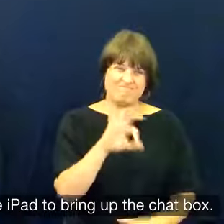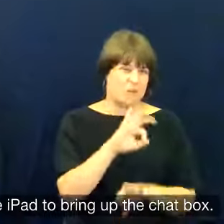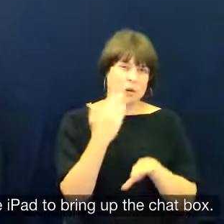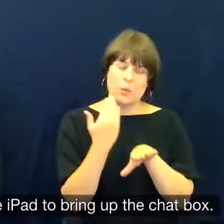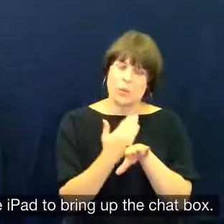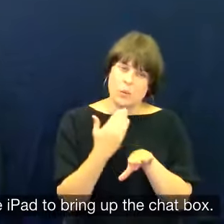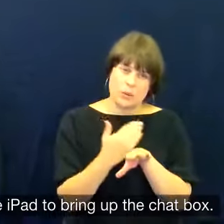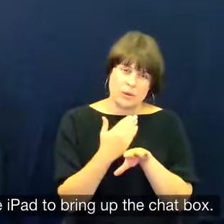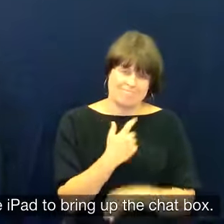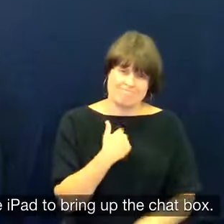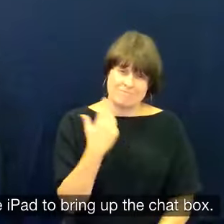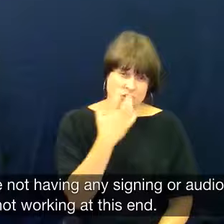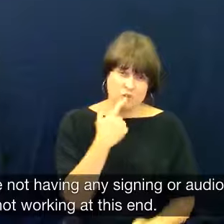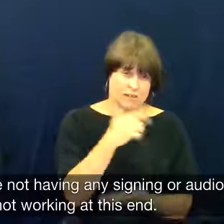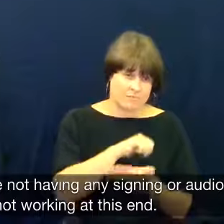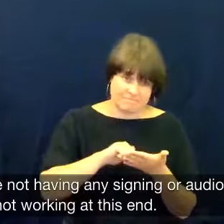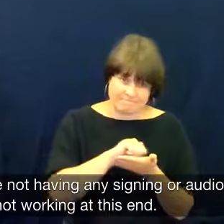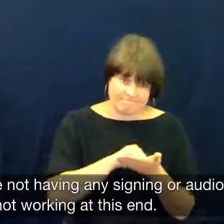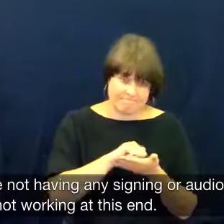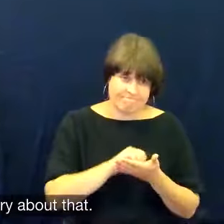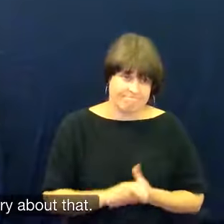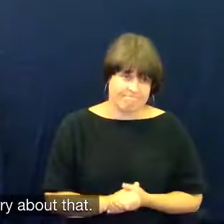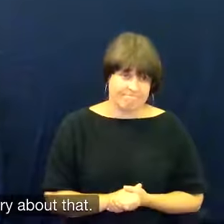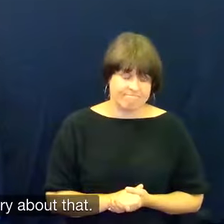at this end. So I'm sorry about that.